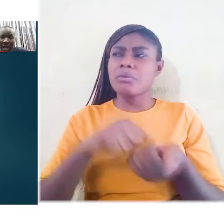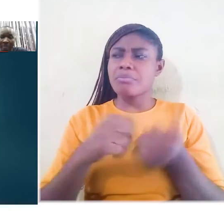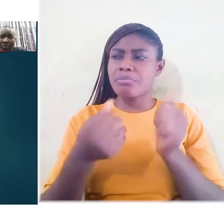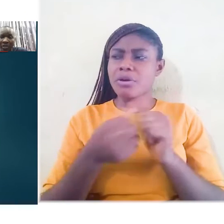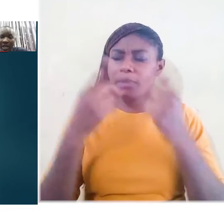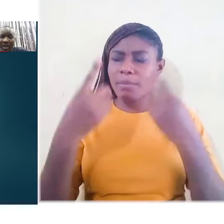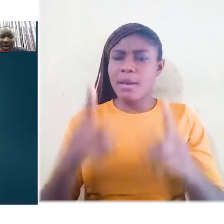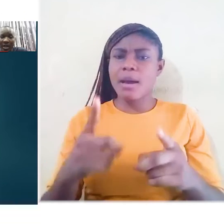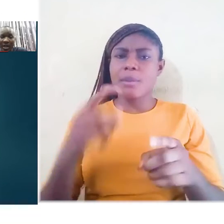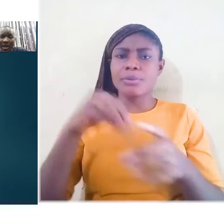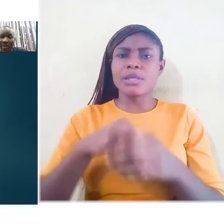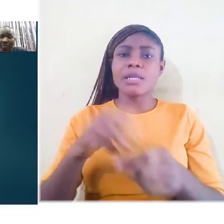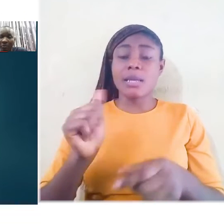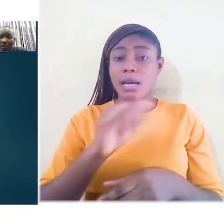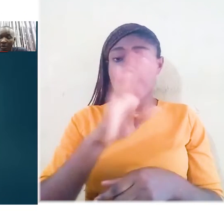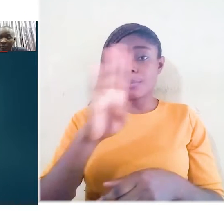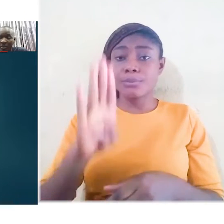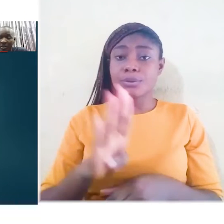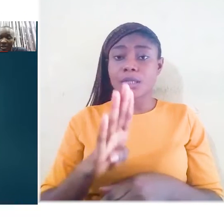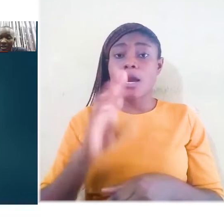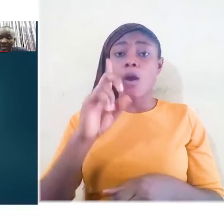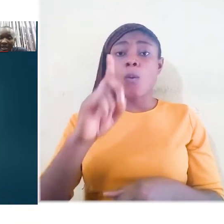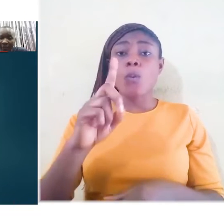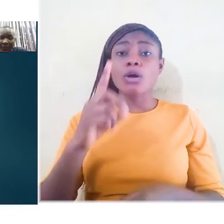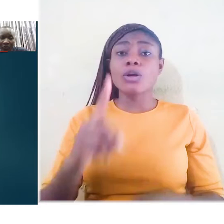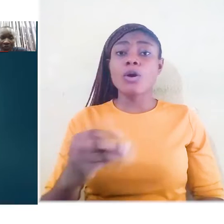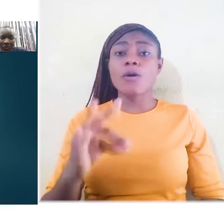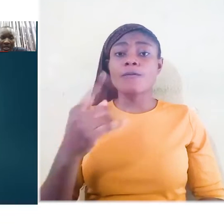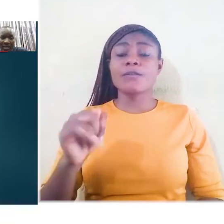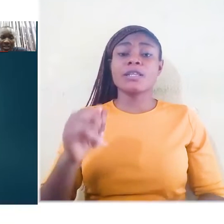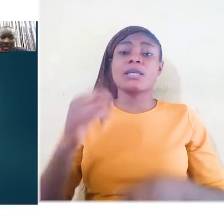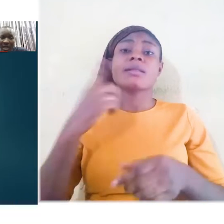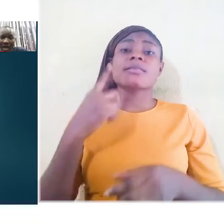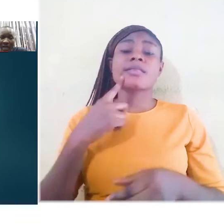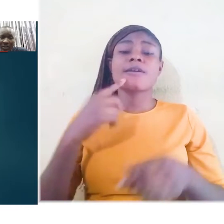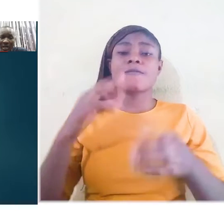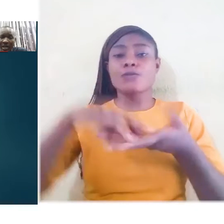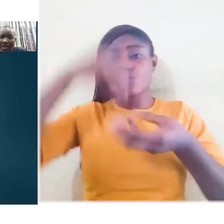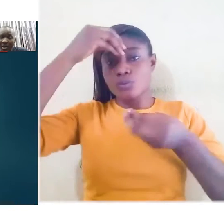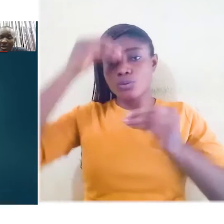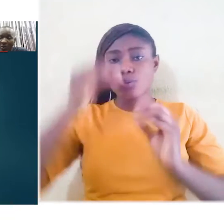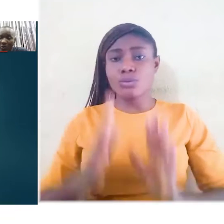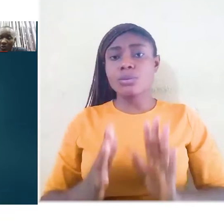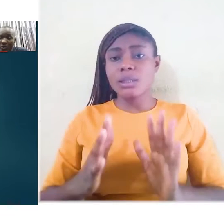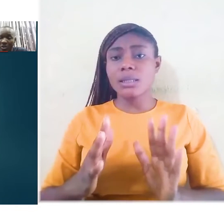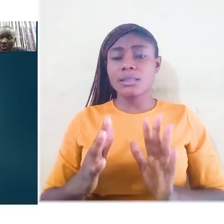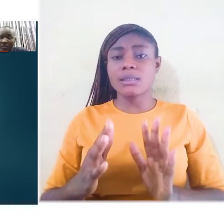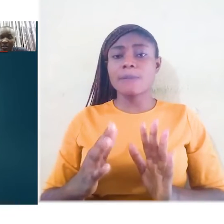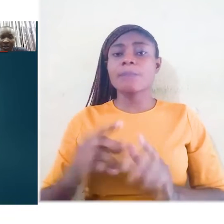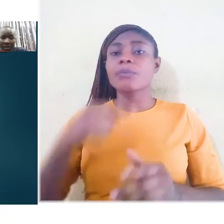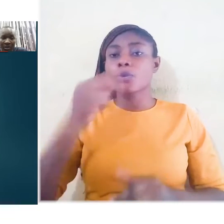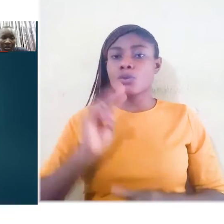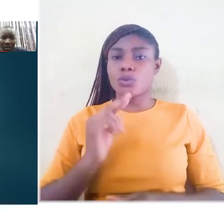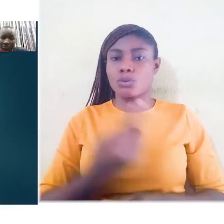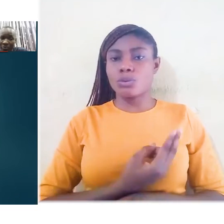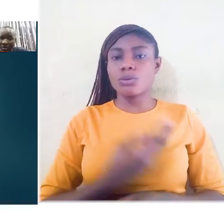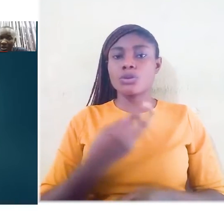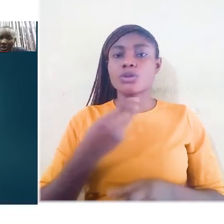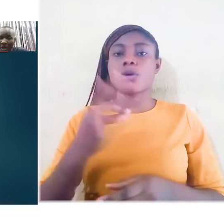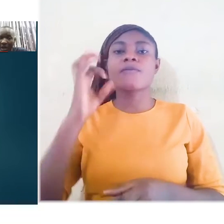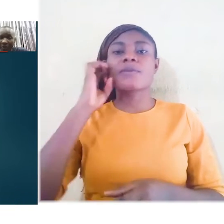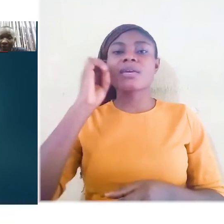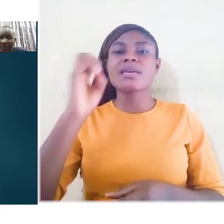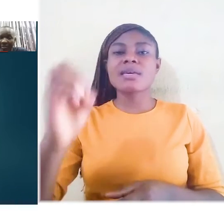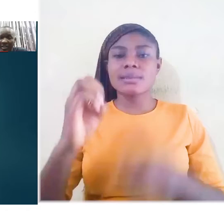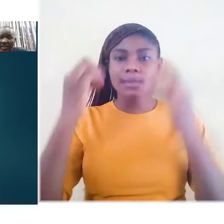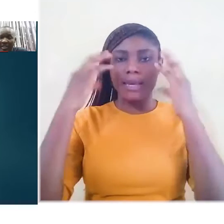in Abuja. One of the deaf students actually told us of his ordeal of